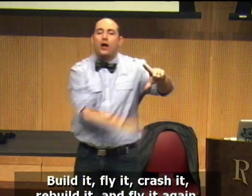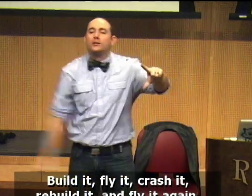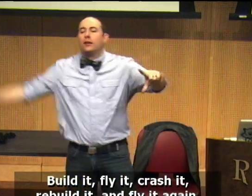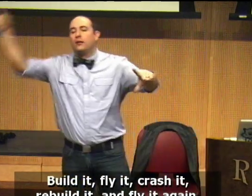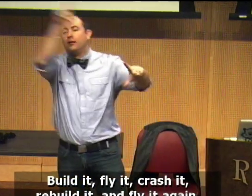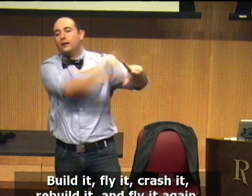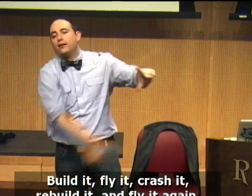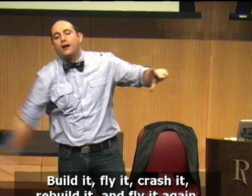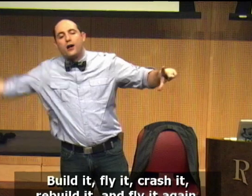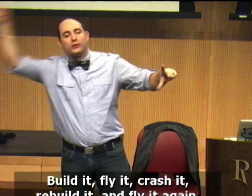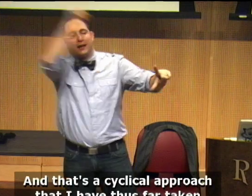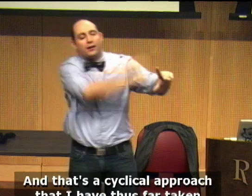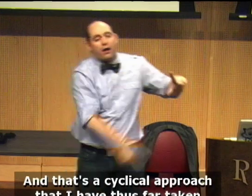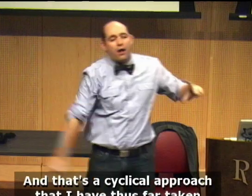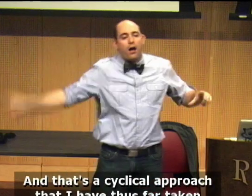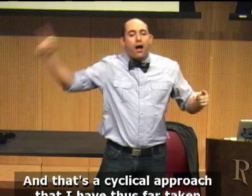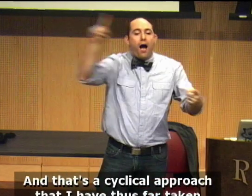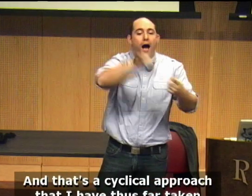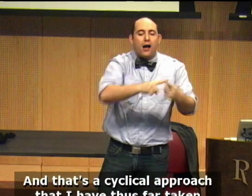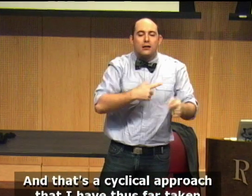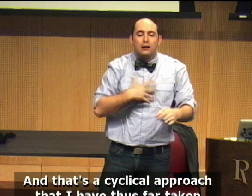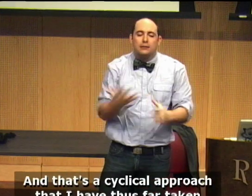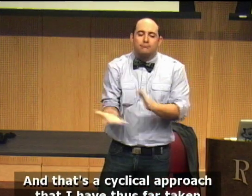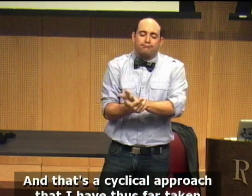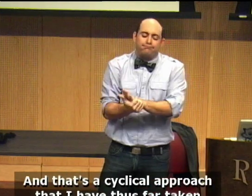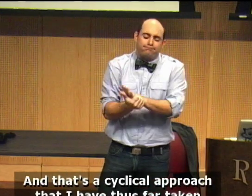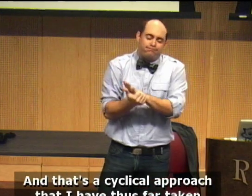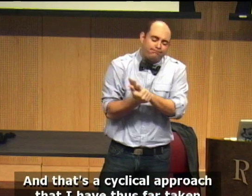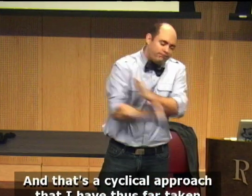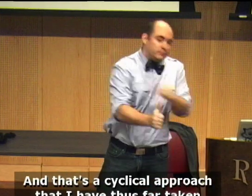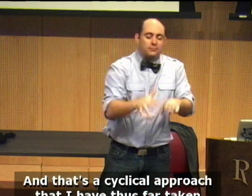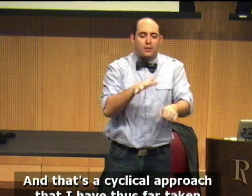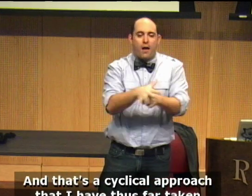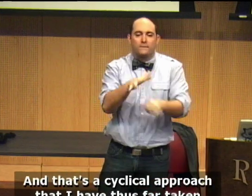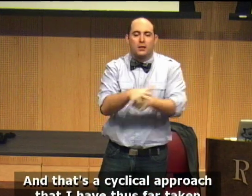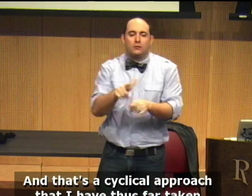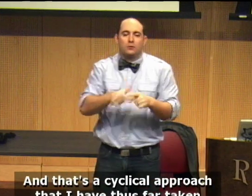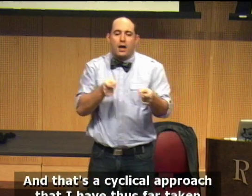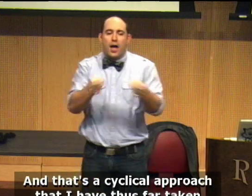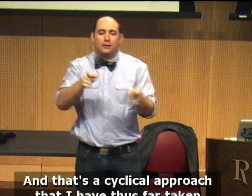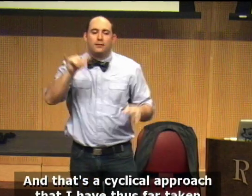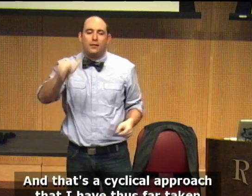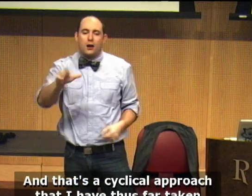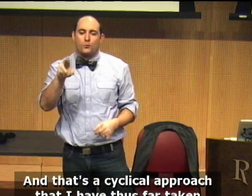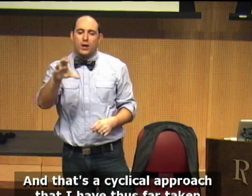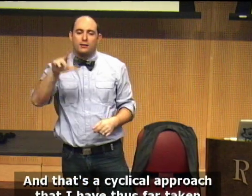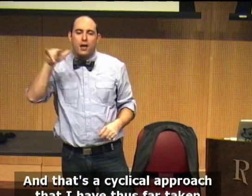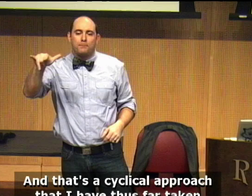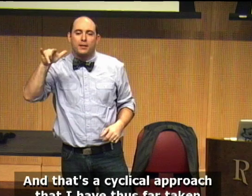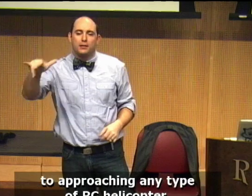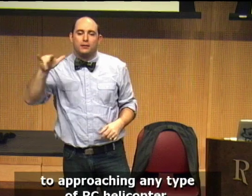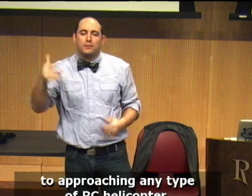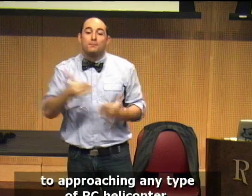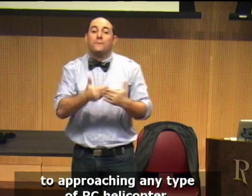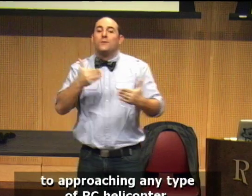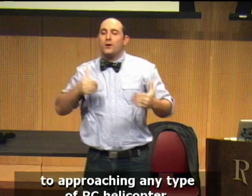again. And that's a cyclical approach that I have thus far taken to